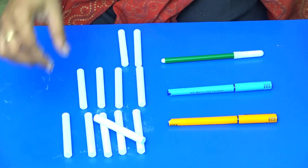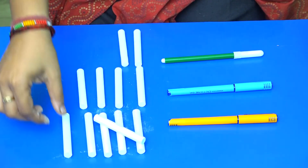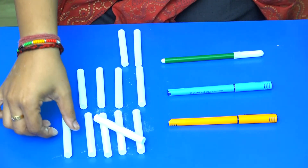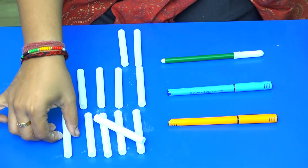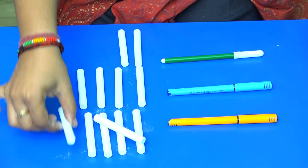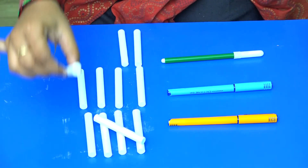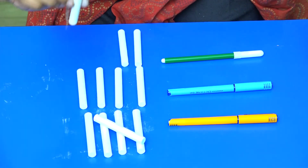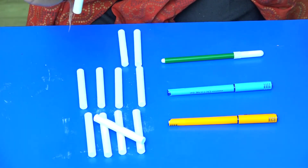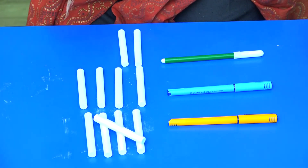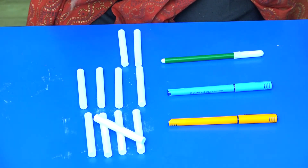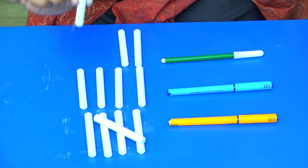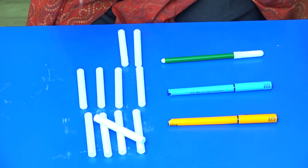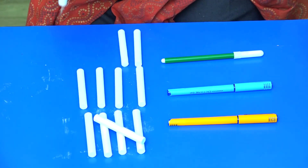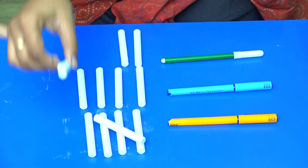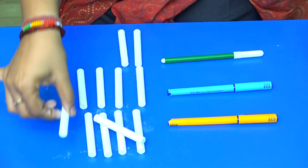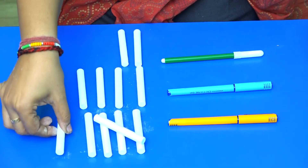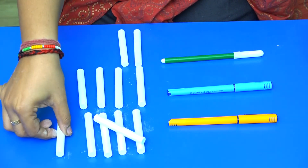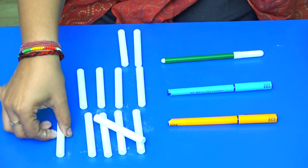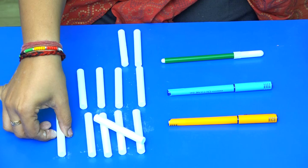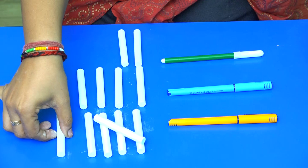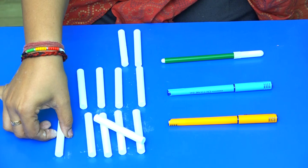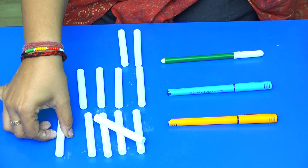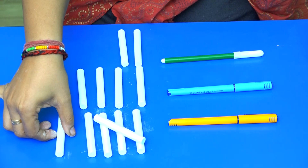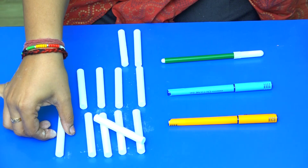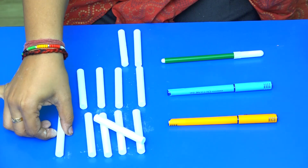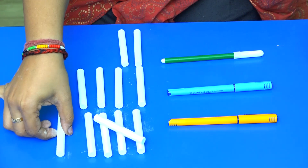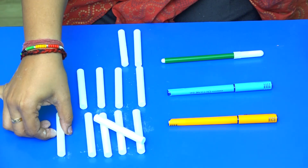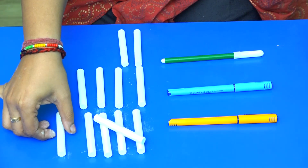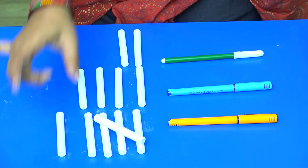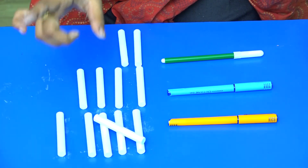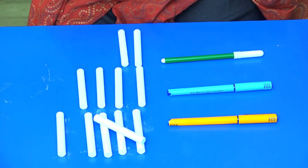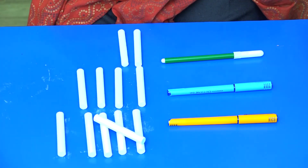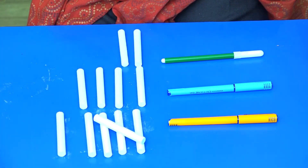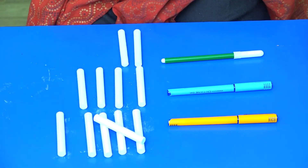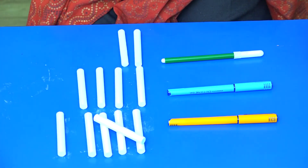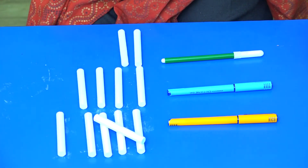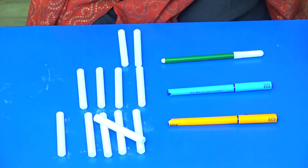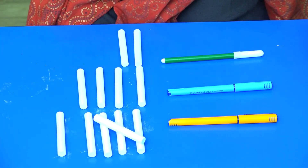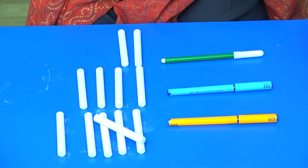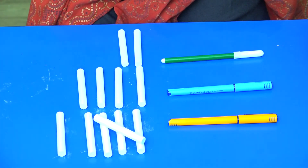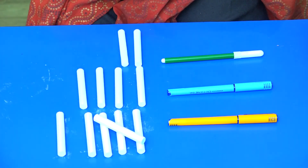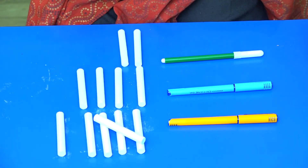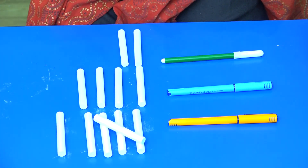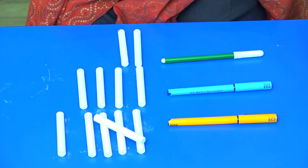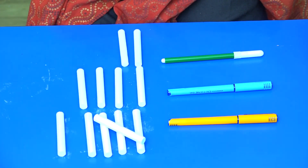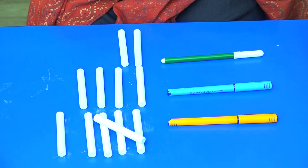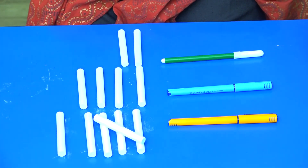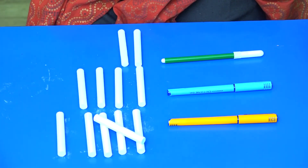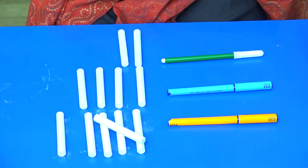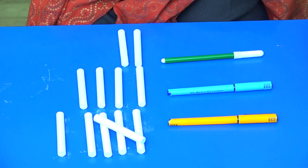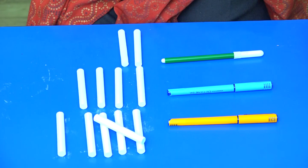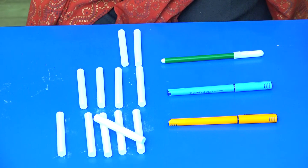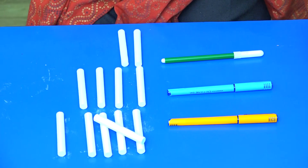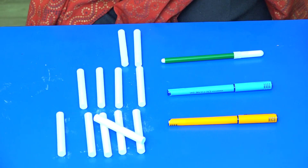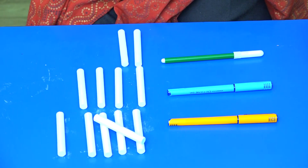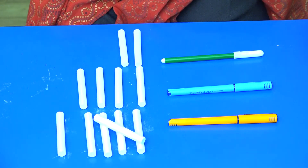I am saying this chalk will be your vertical bar, and whenever I will approach a number 5th time,